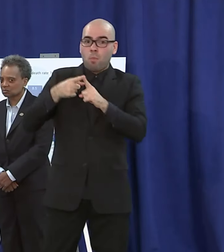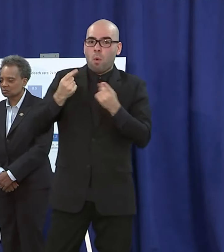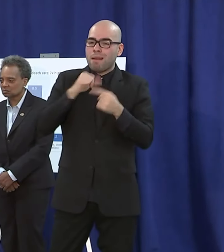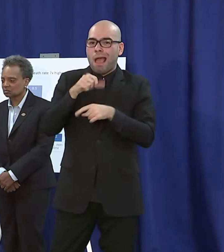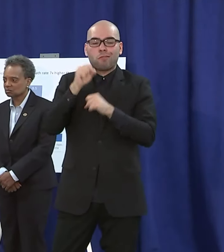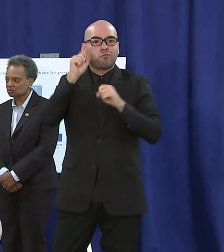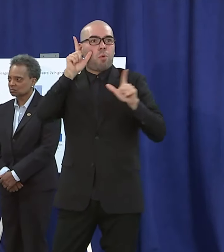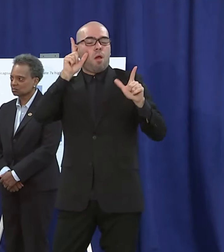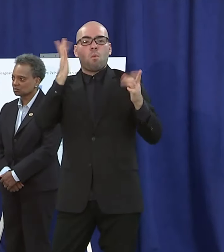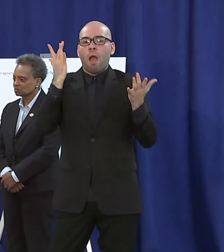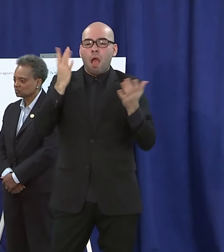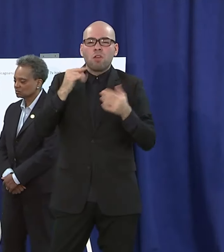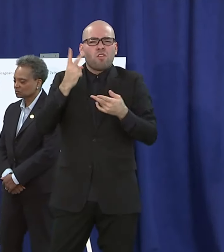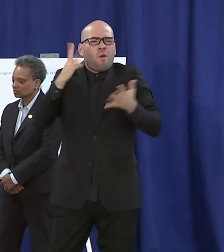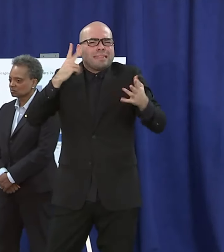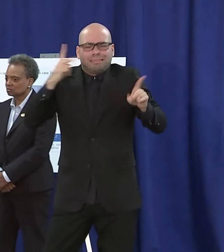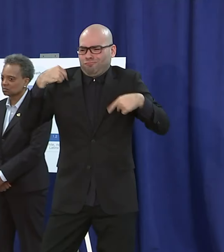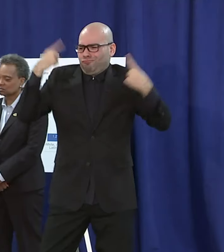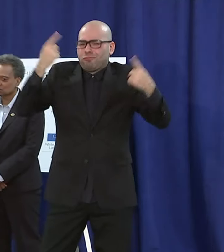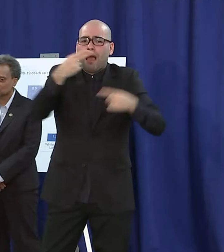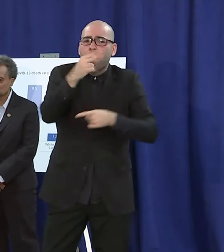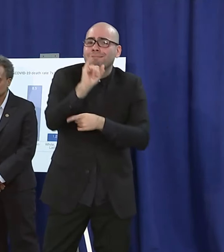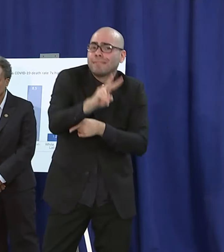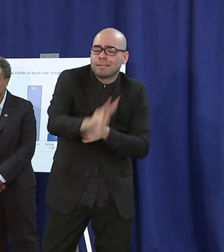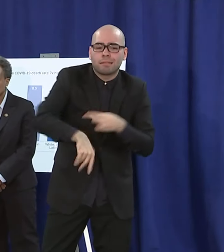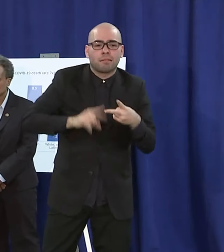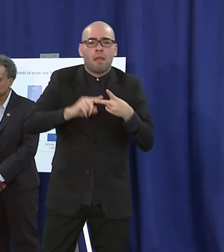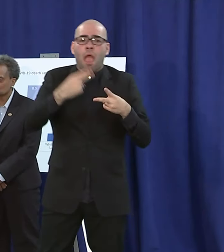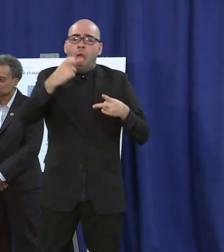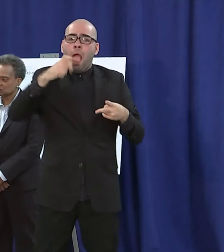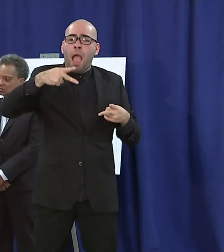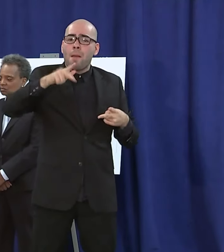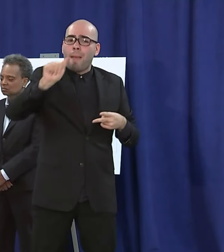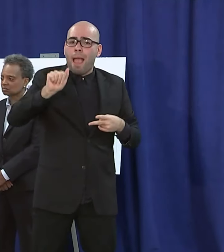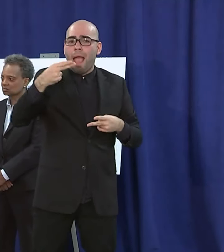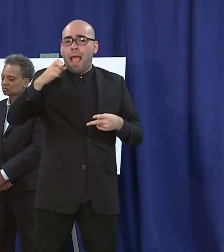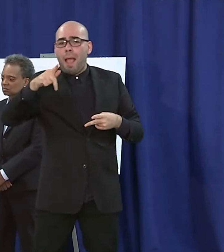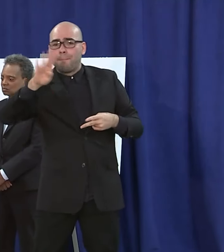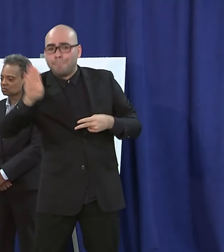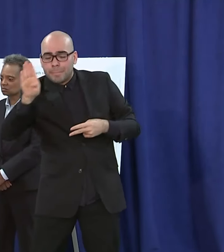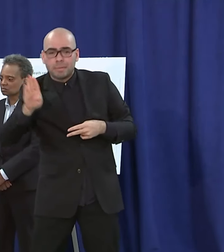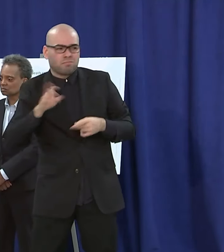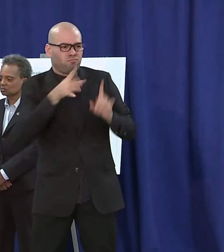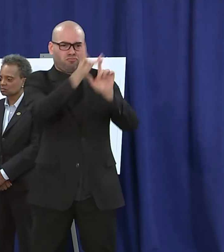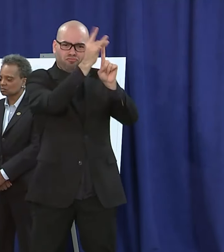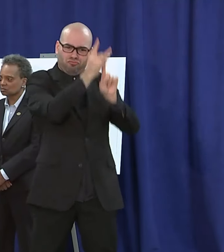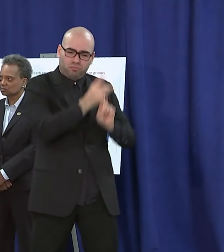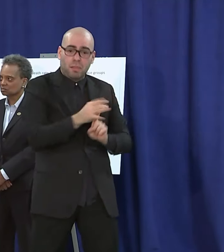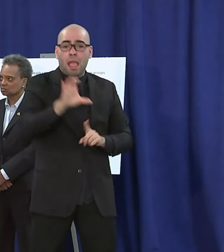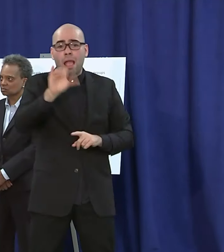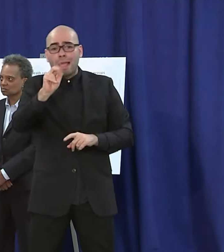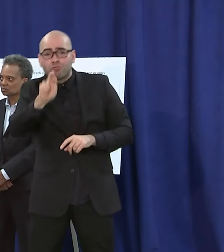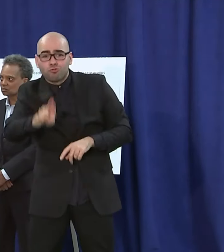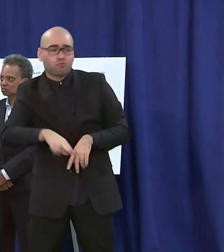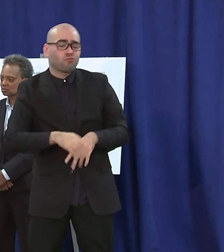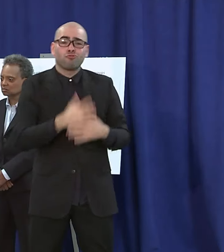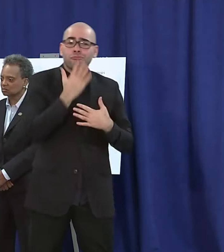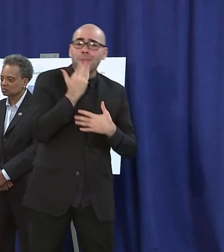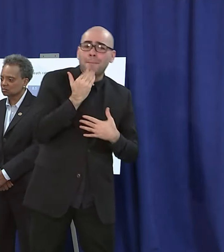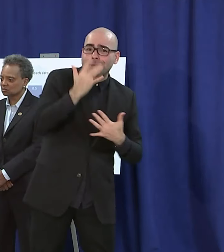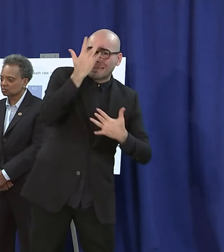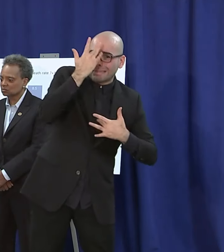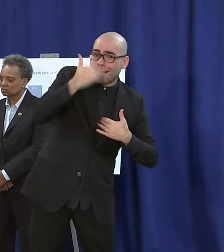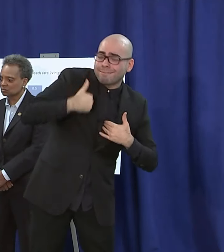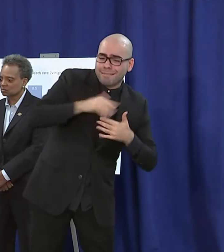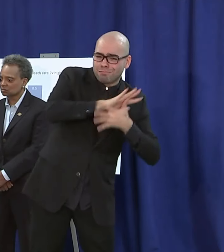those disparities with HIV and hepatitis and asthma and diabetes and cancer and all the things that we've seen. And so this was